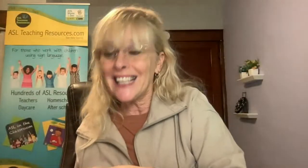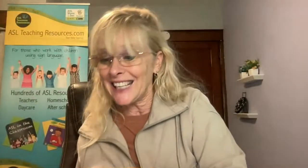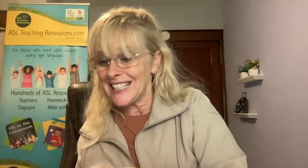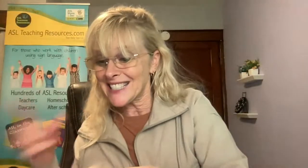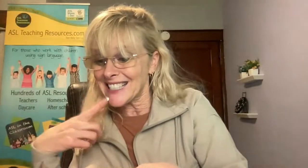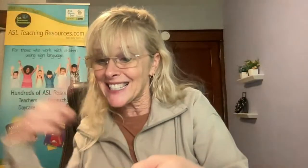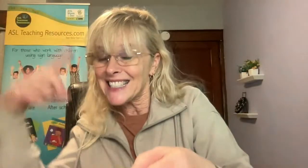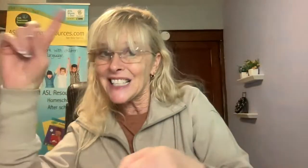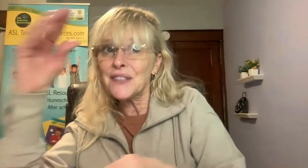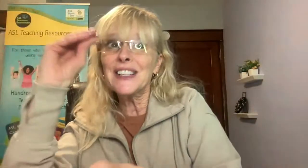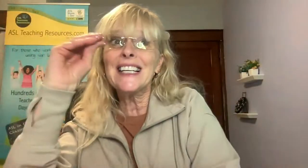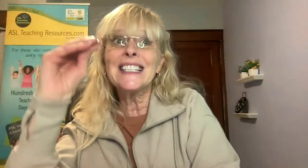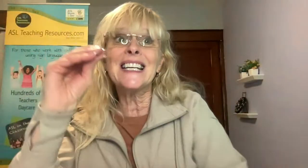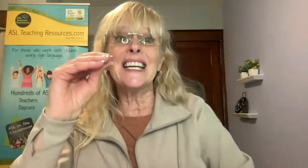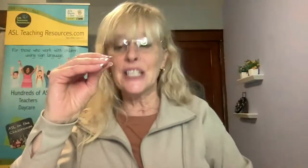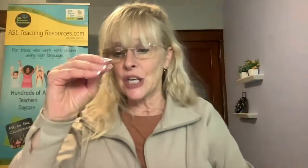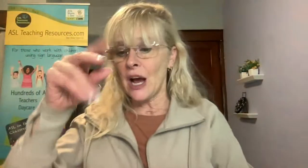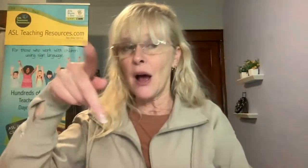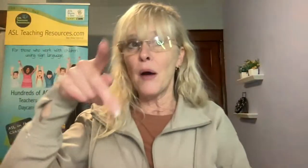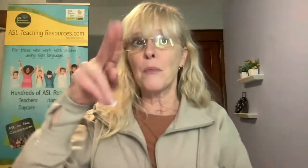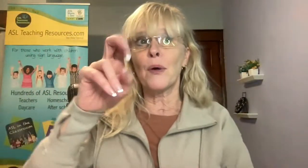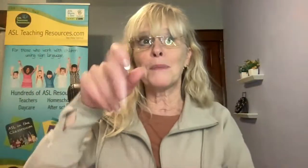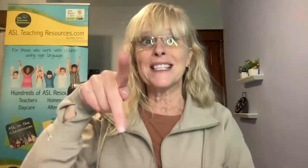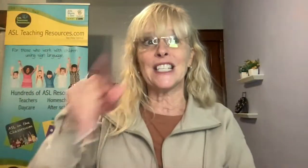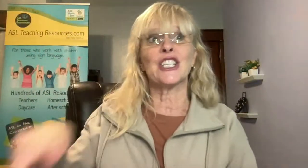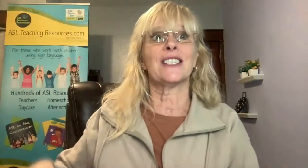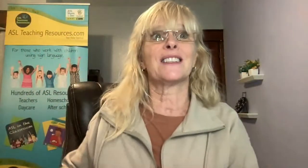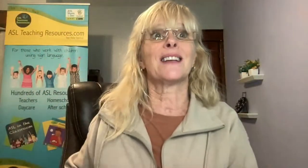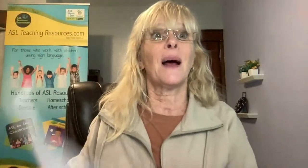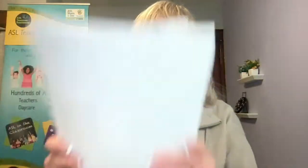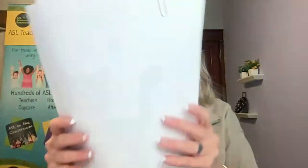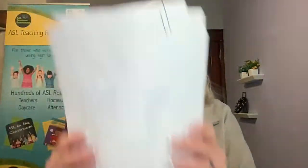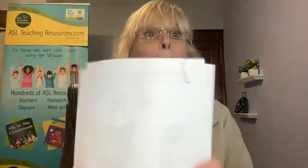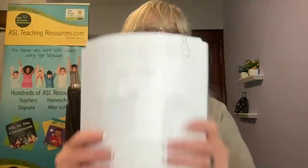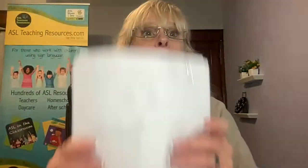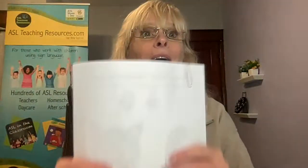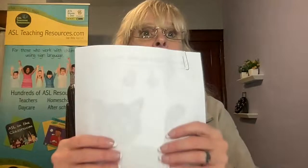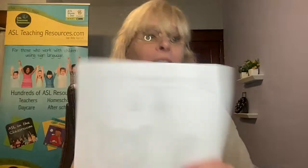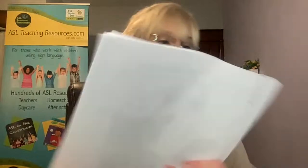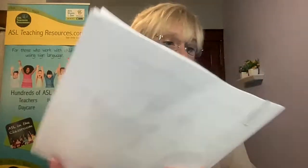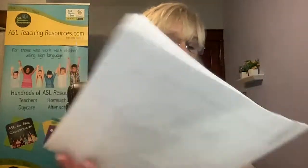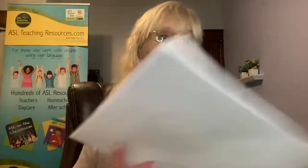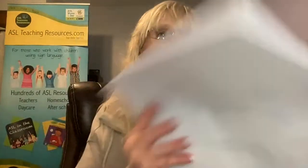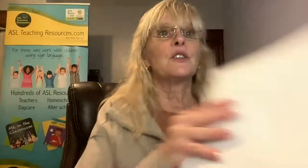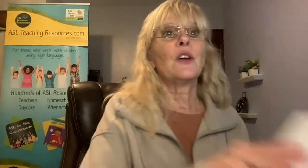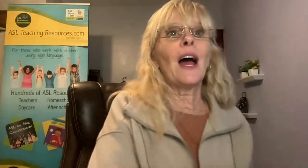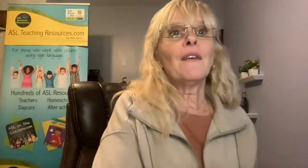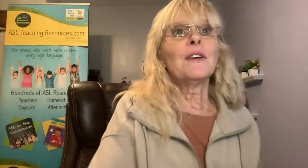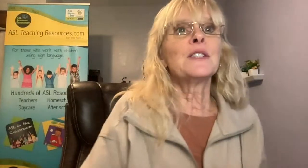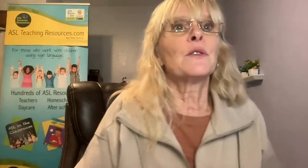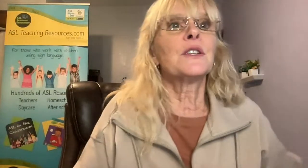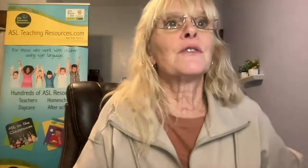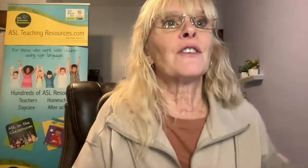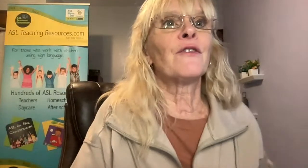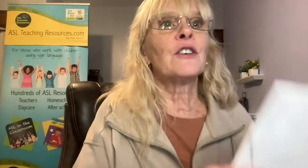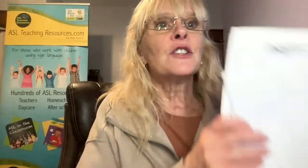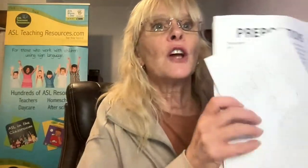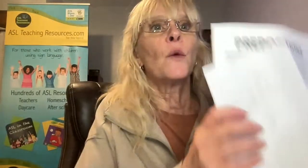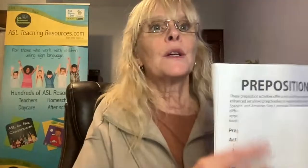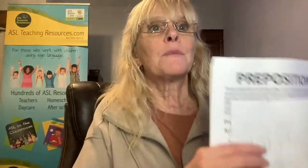successfully teach prepositions. So, do you have resources for first